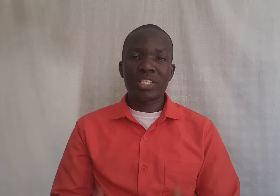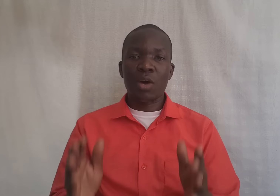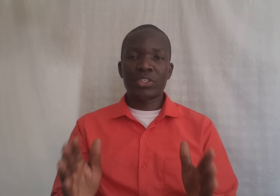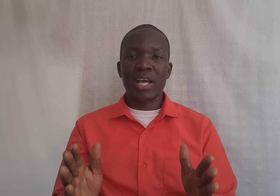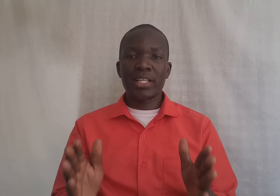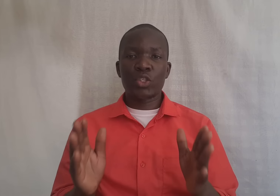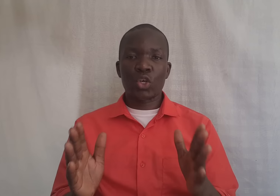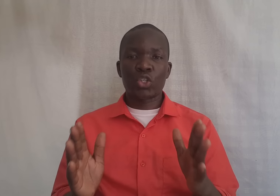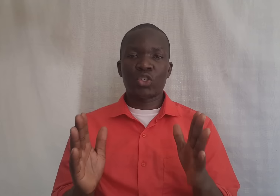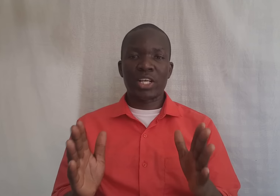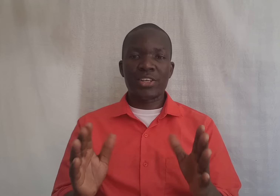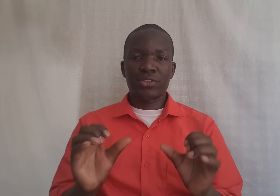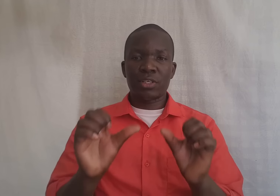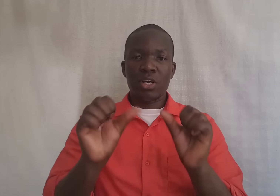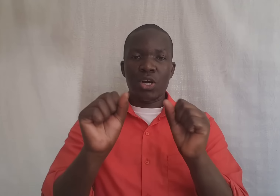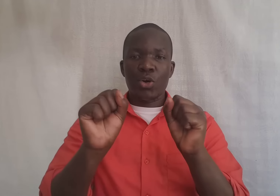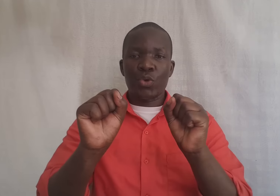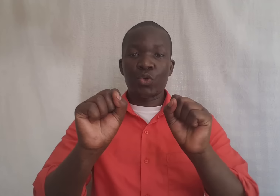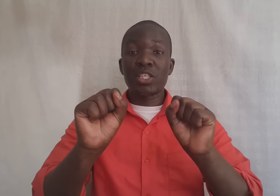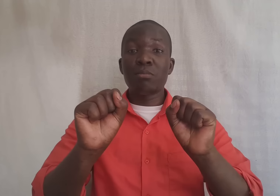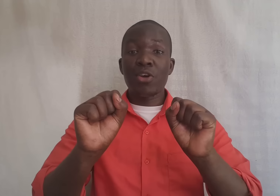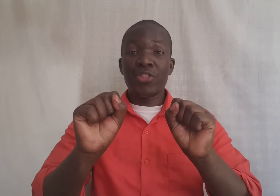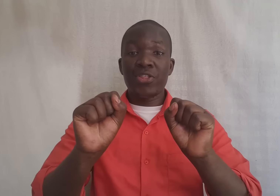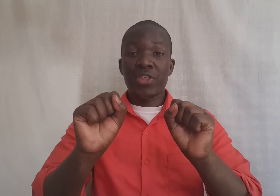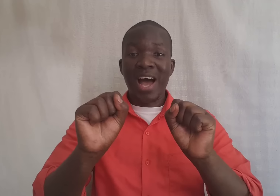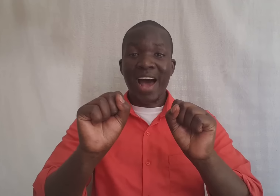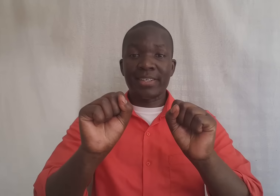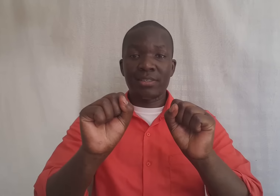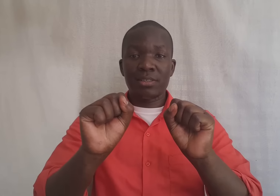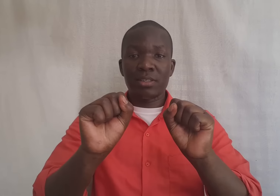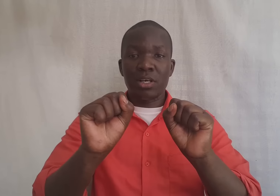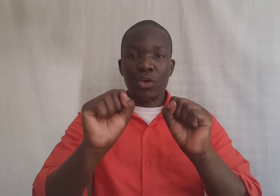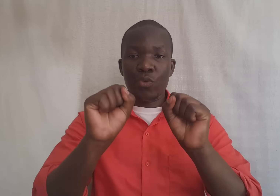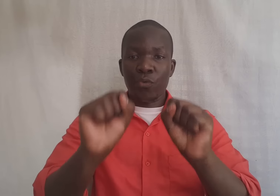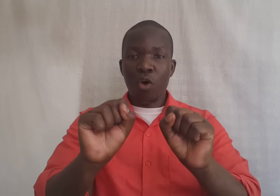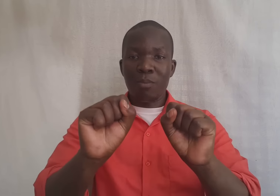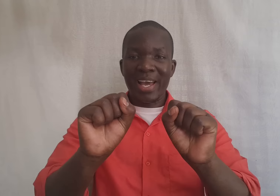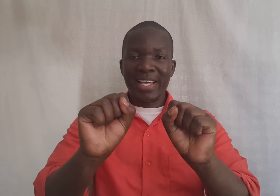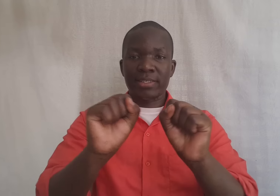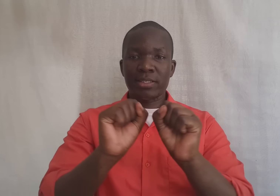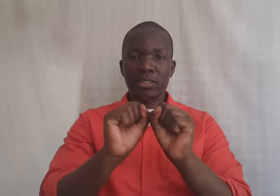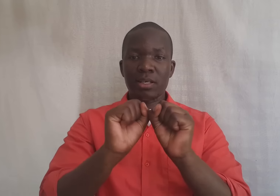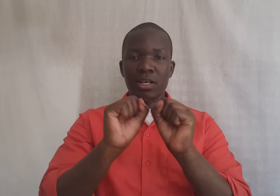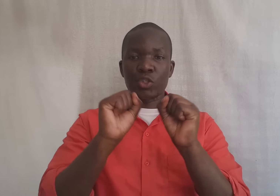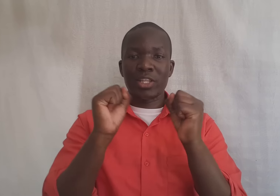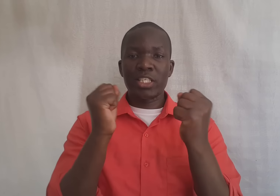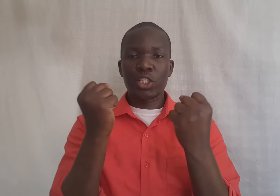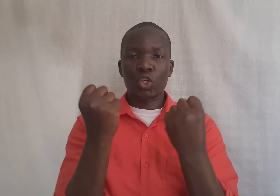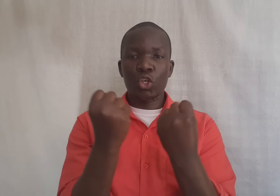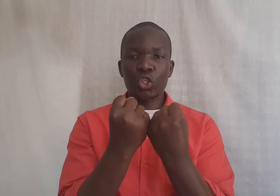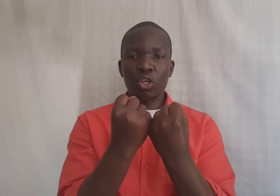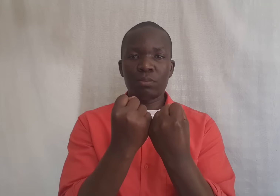how we sign social studies. Using both hands, you form S. So this is social,